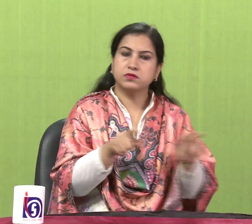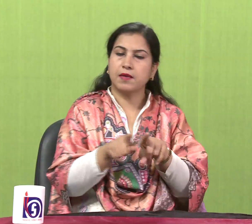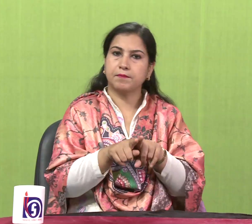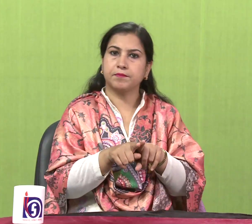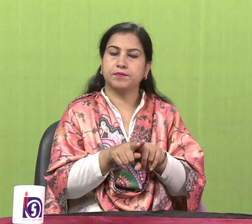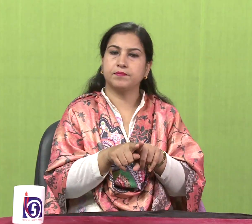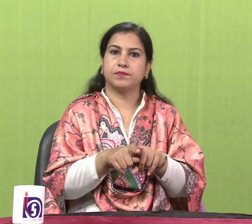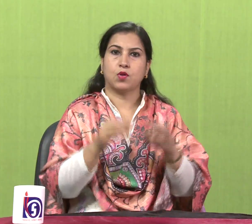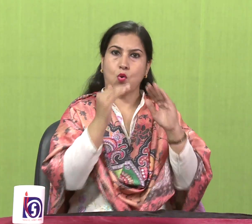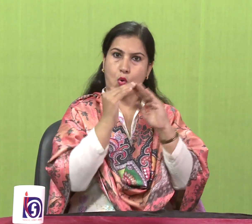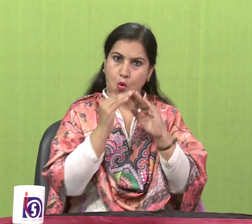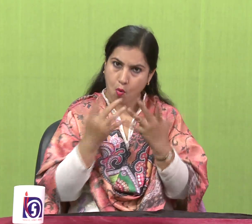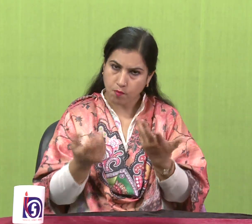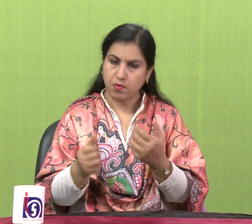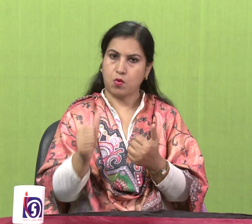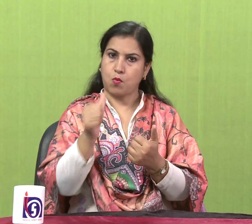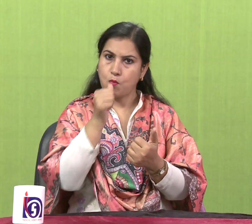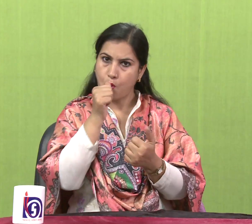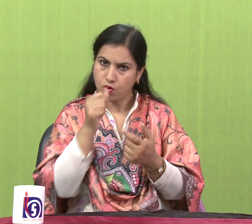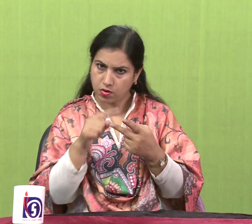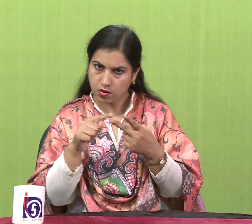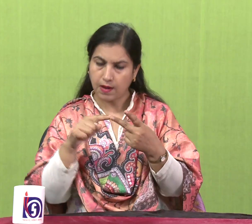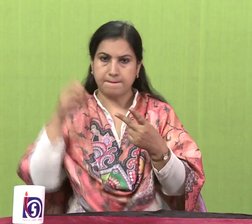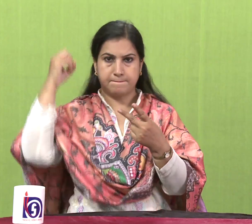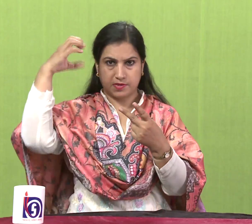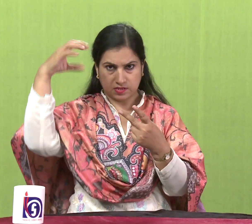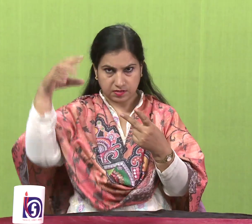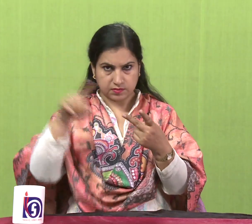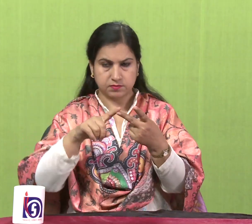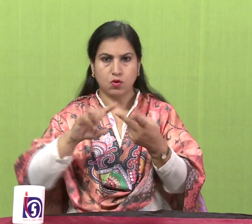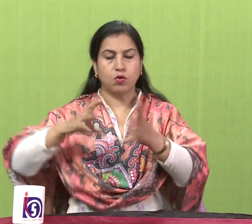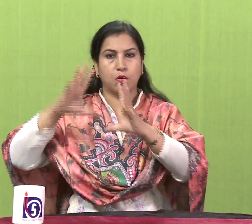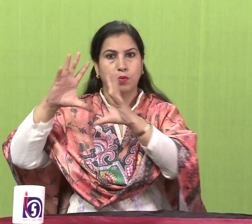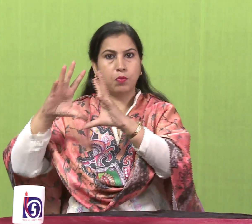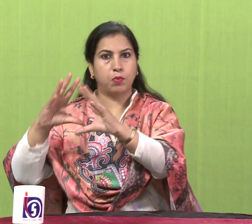like homes, water, electricity, decrease.